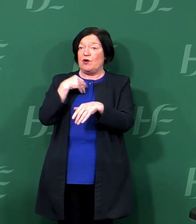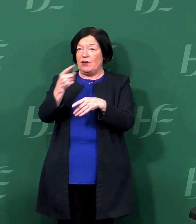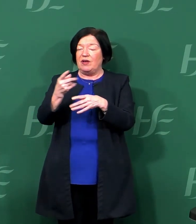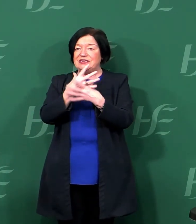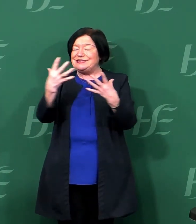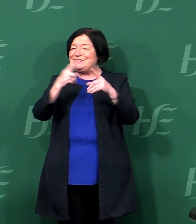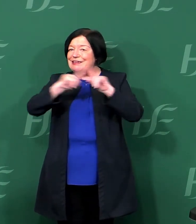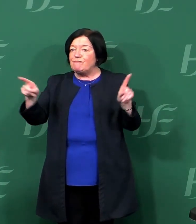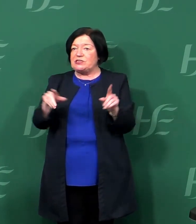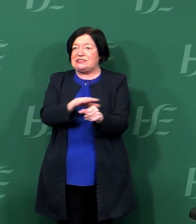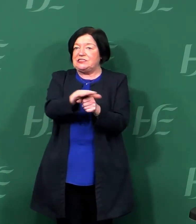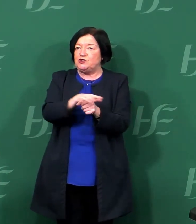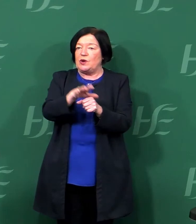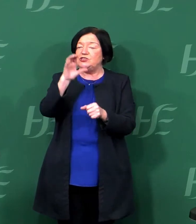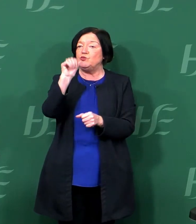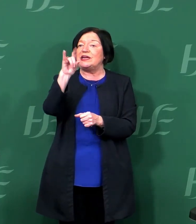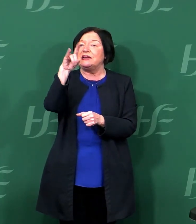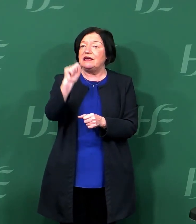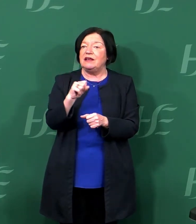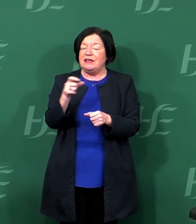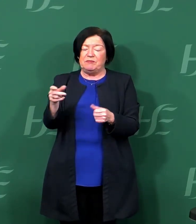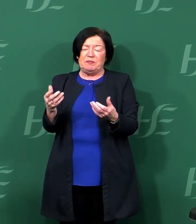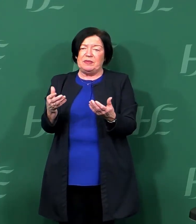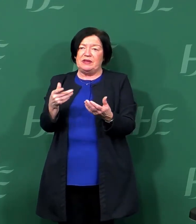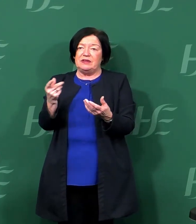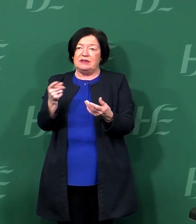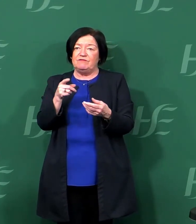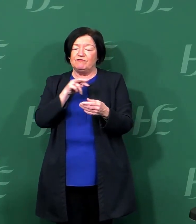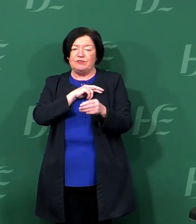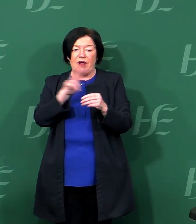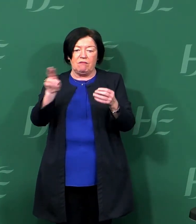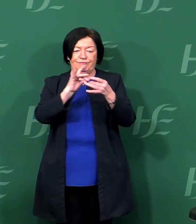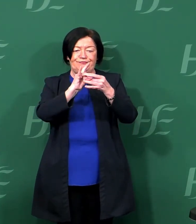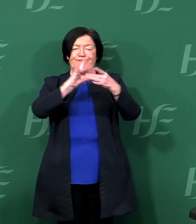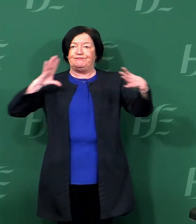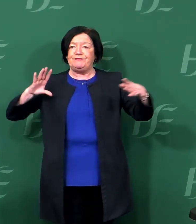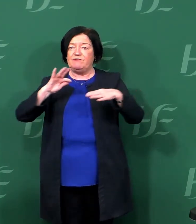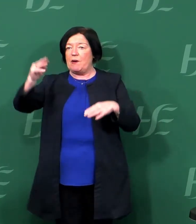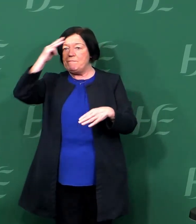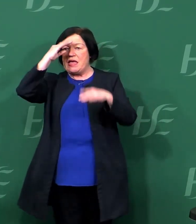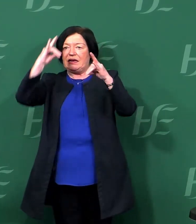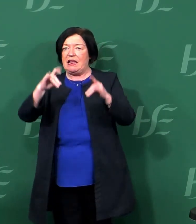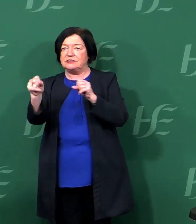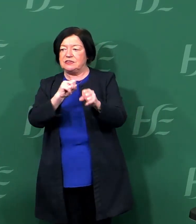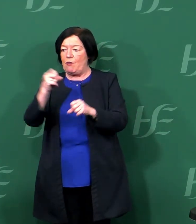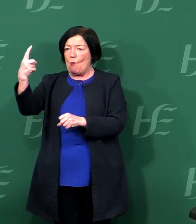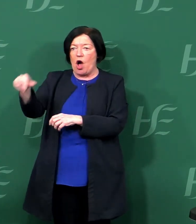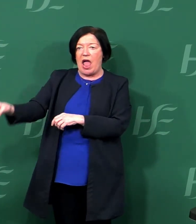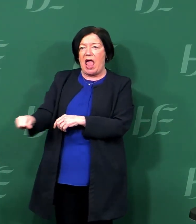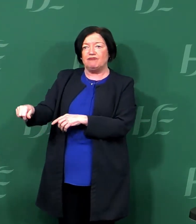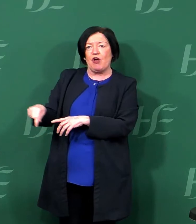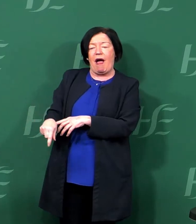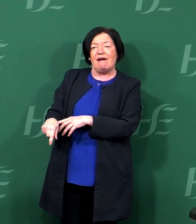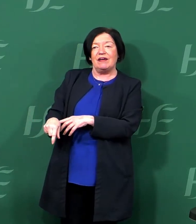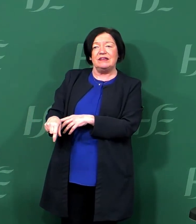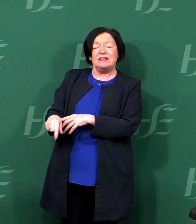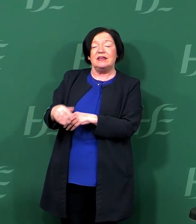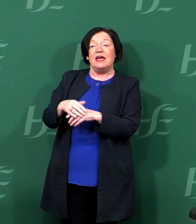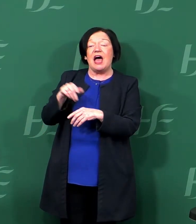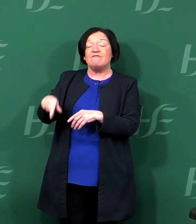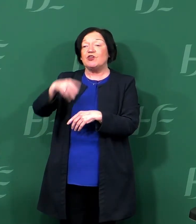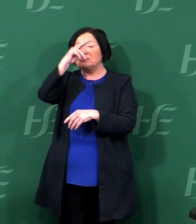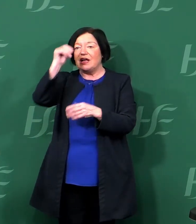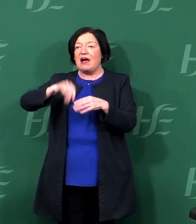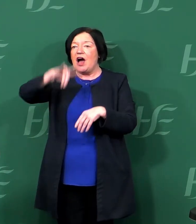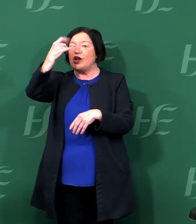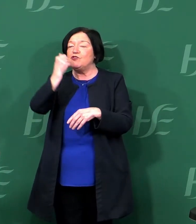quite a different situation in terms of CAMS being very much disconnected from mental health services in an area. And, for example, having